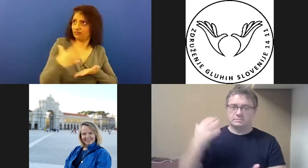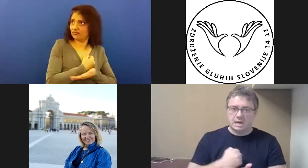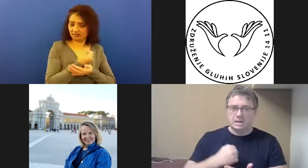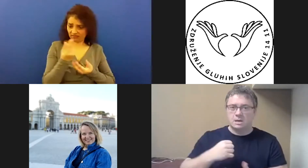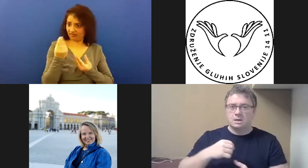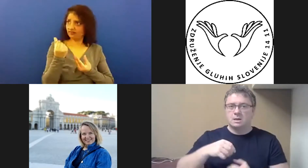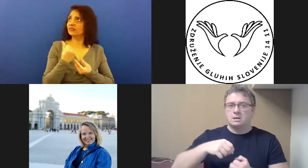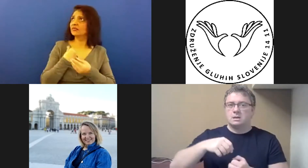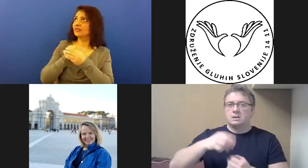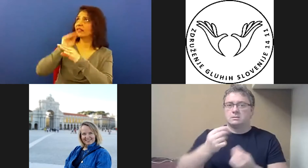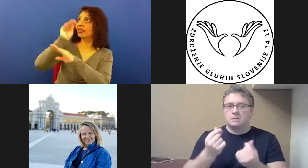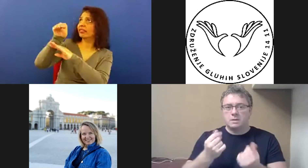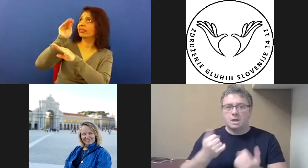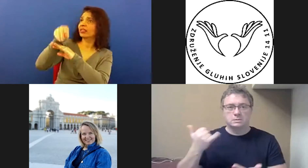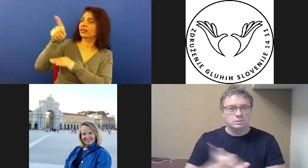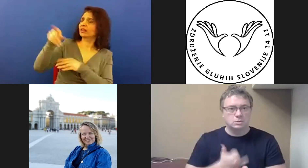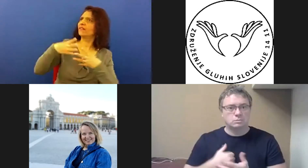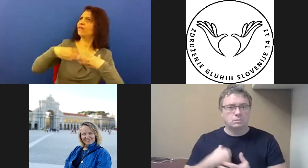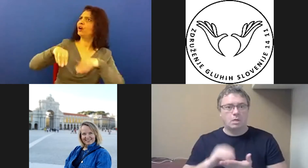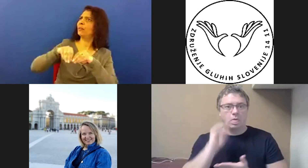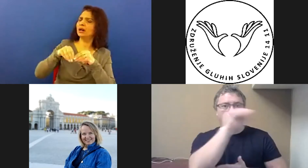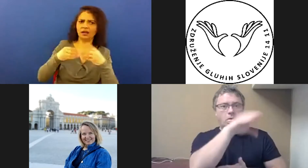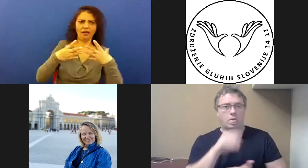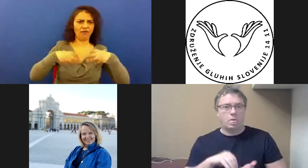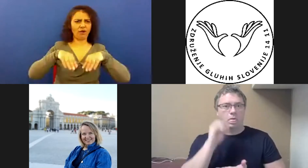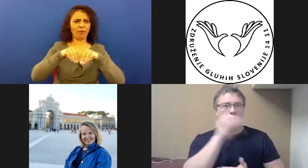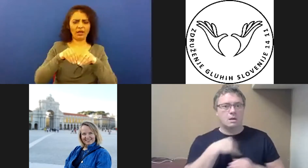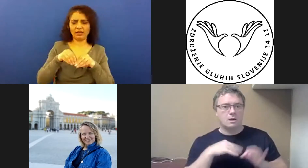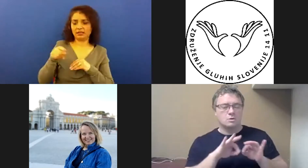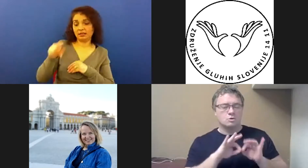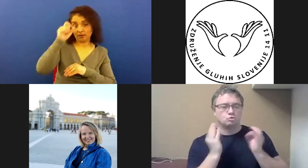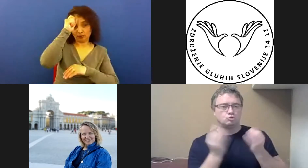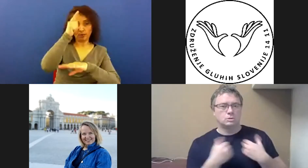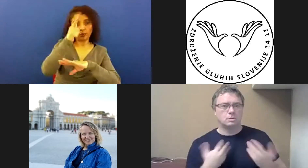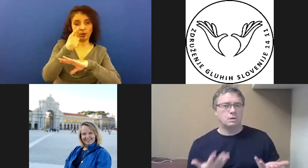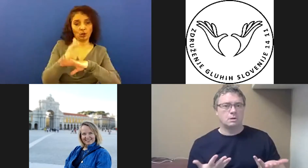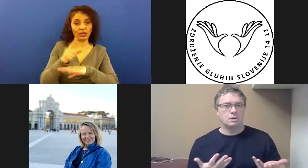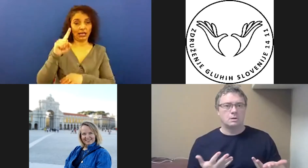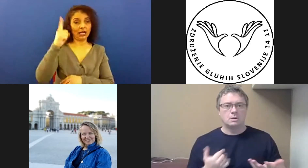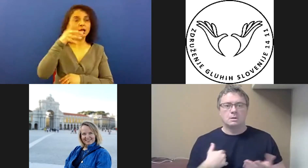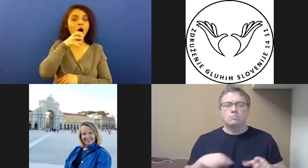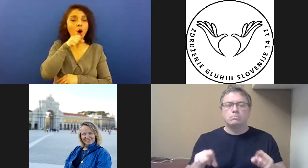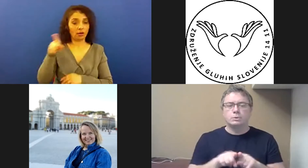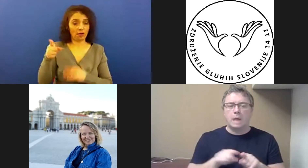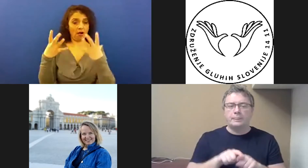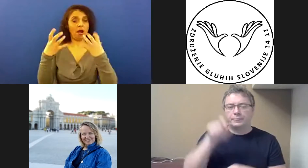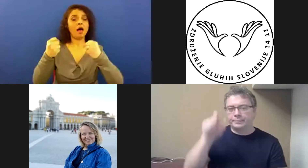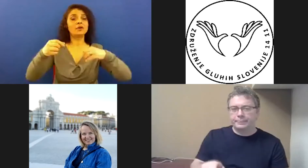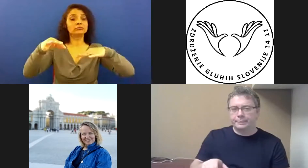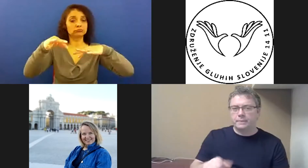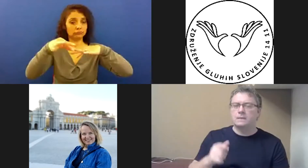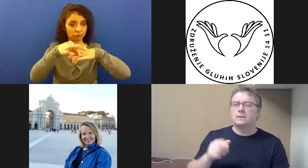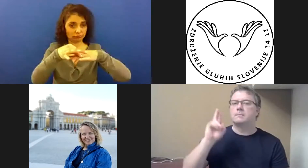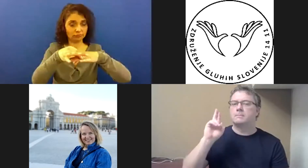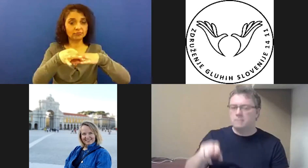I graduated from school. I make my own money. I'm not going to pass all my money to you.